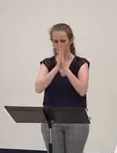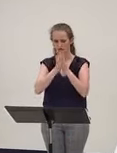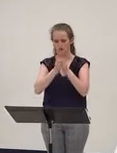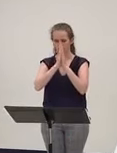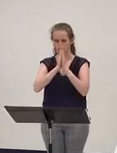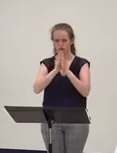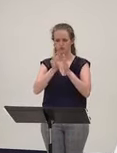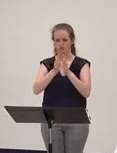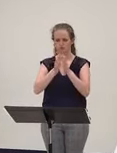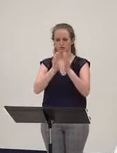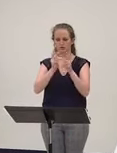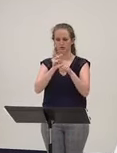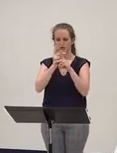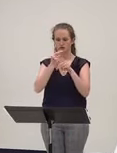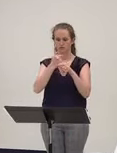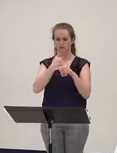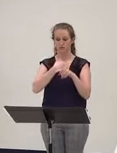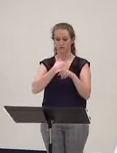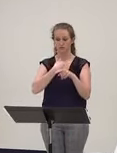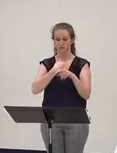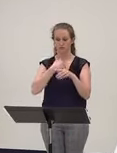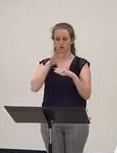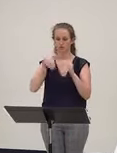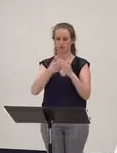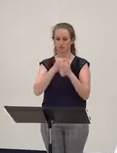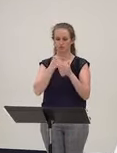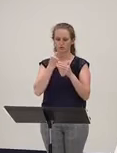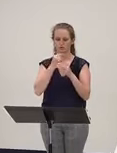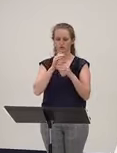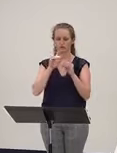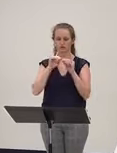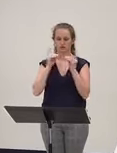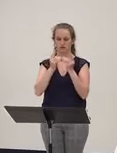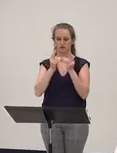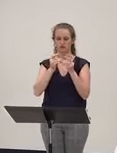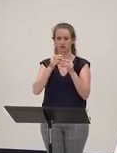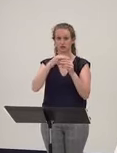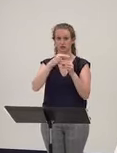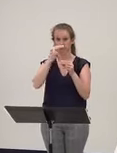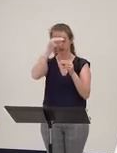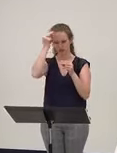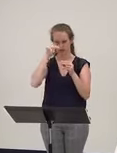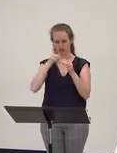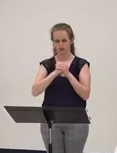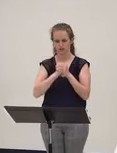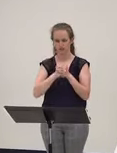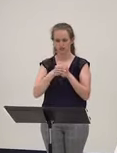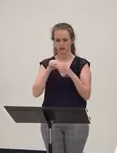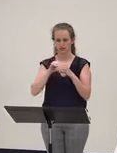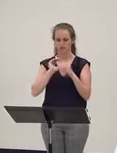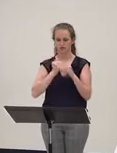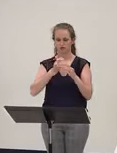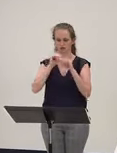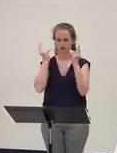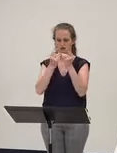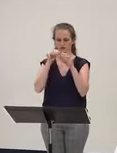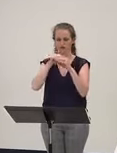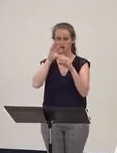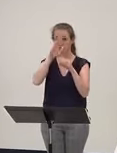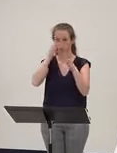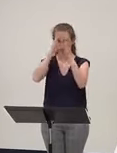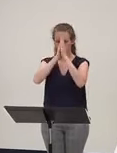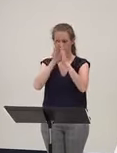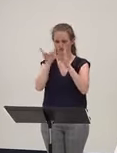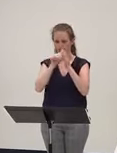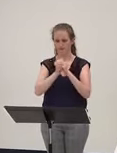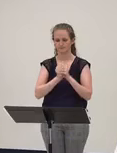and I ask that you please keep me, as well as all the priests, deacons, and consecrated religious of our diocese, in your prayers